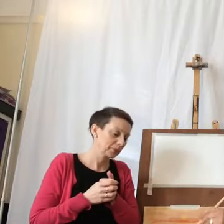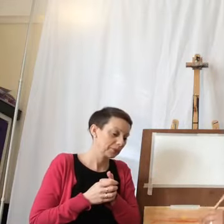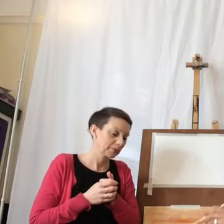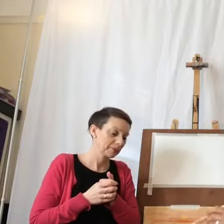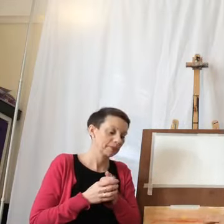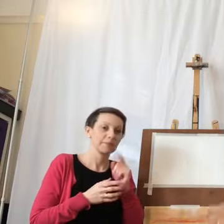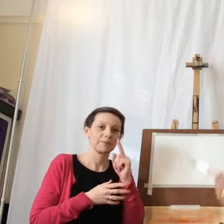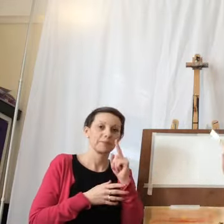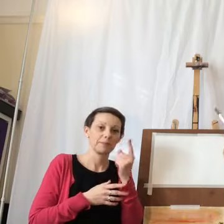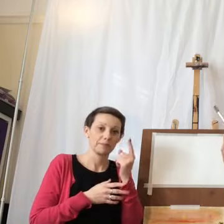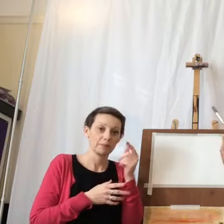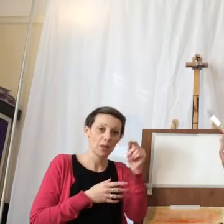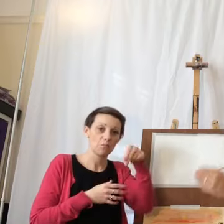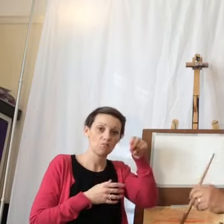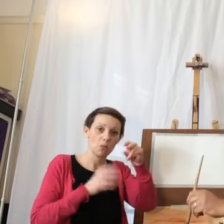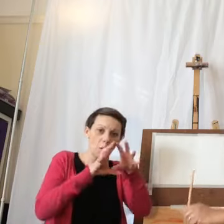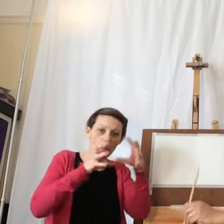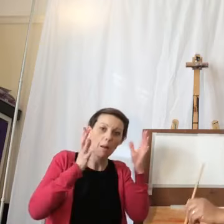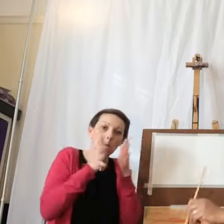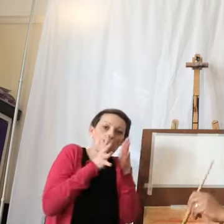I'm going to get a bigger brush.